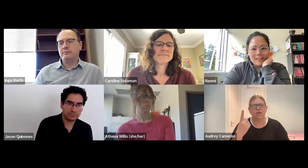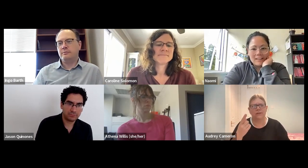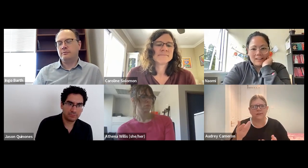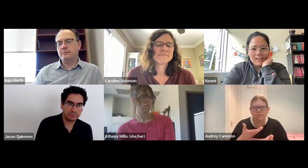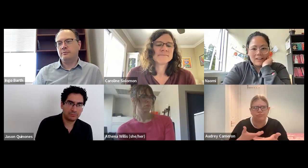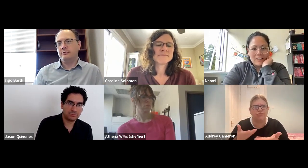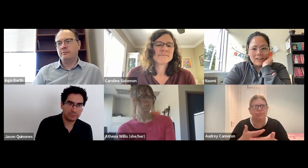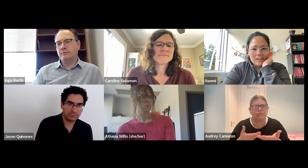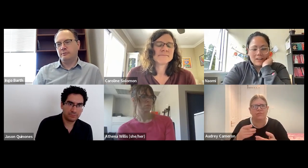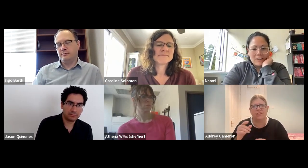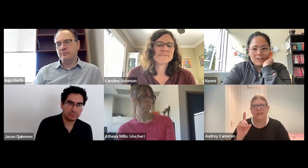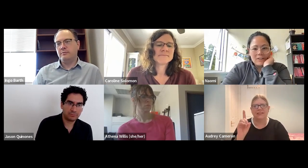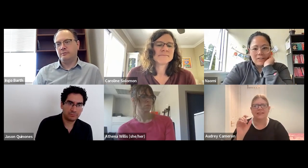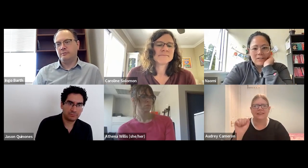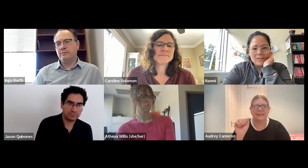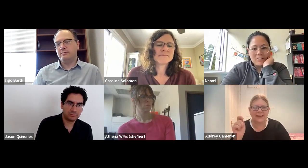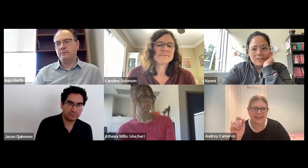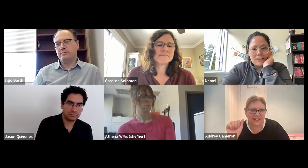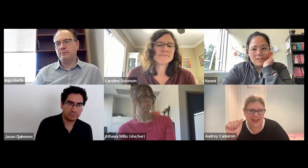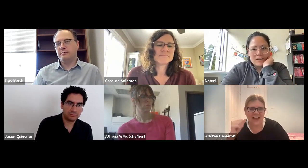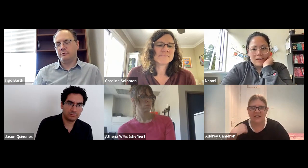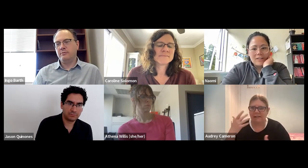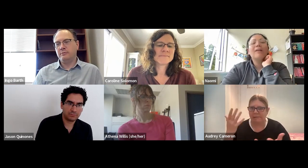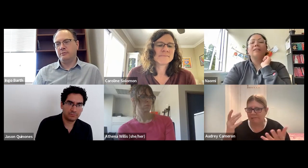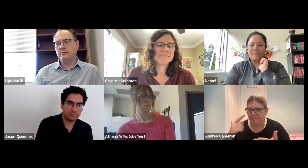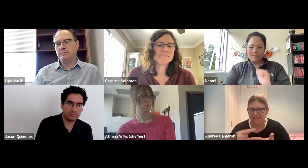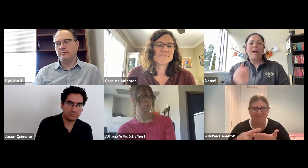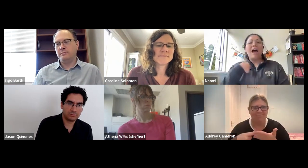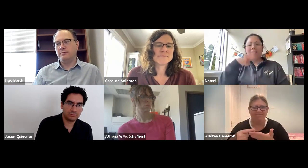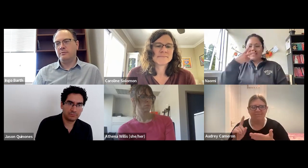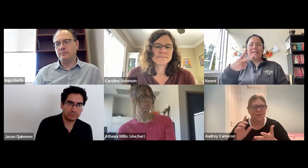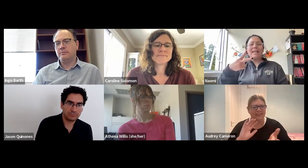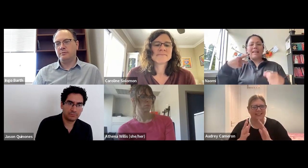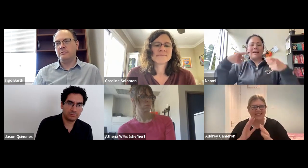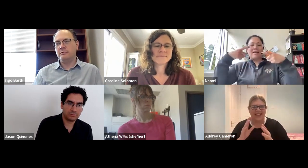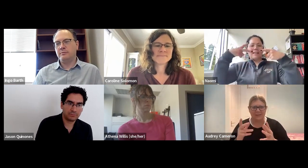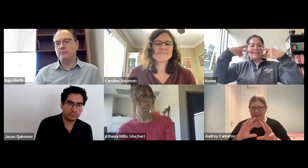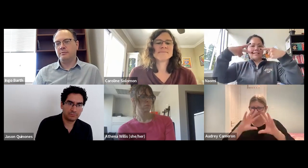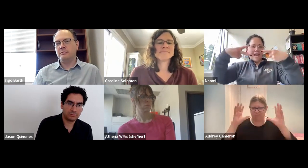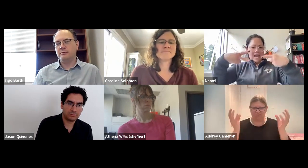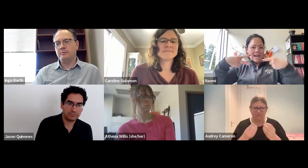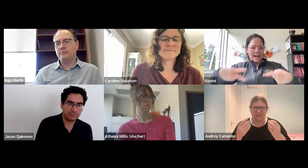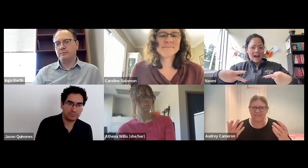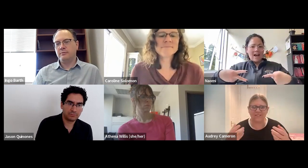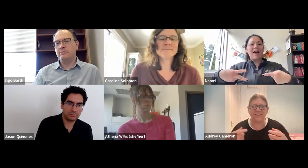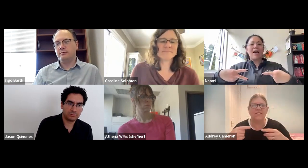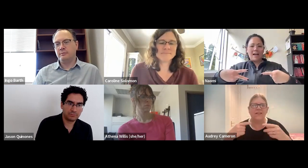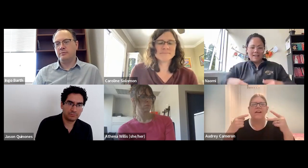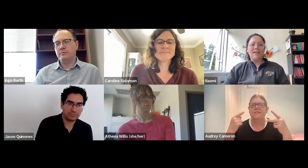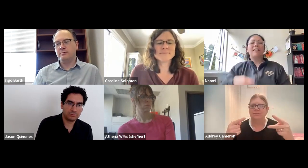This is Audrey. You know, in our first exchange, thinking about data and having conversations, but, you know, thinking of it